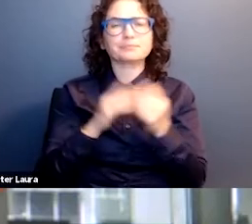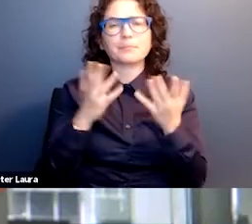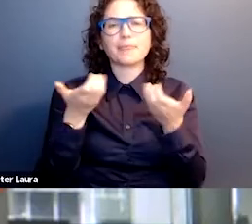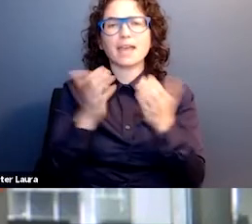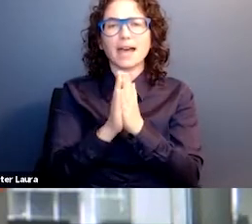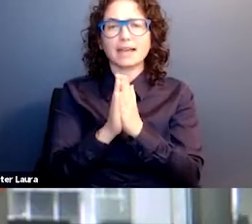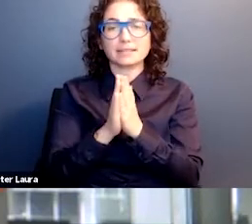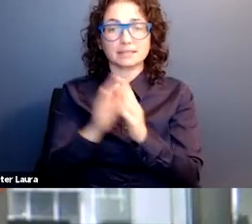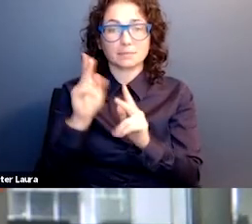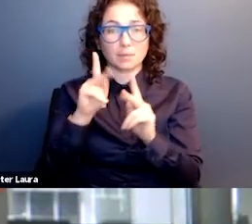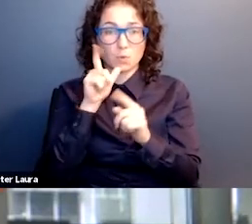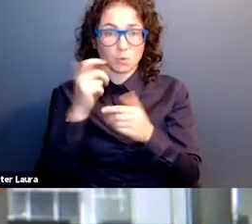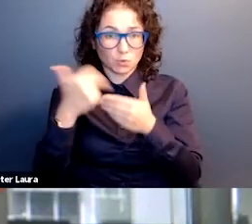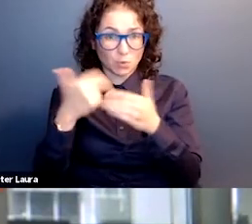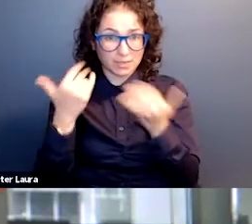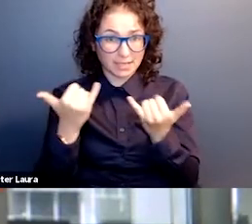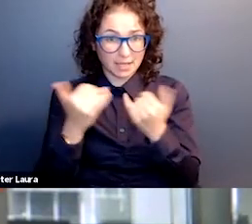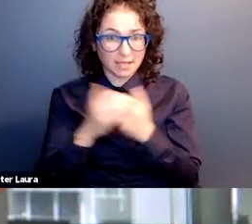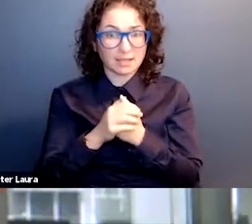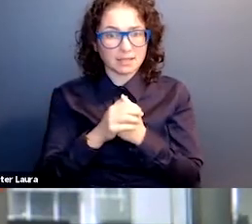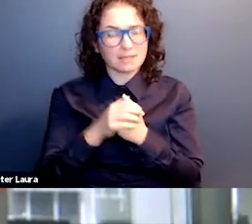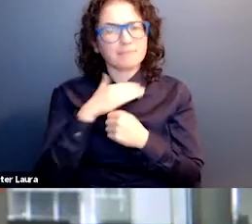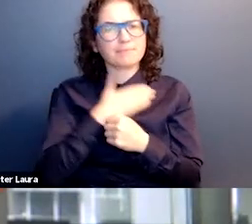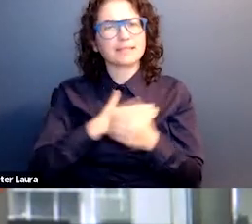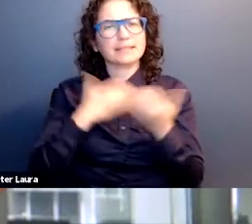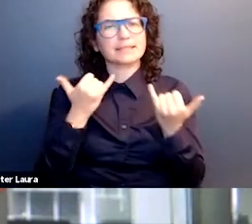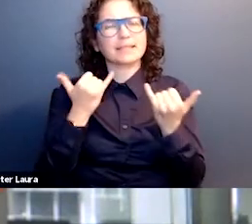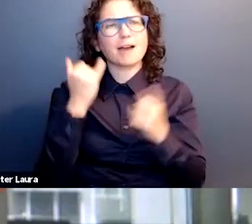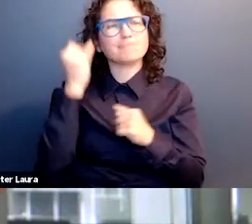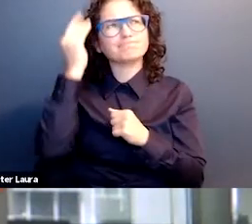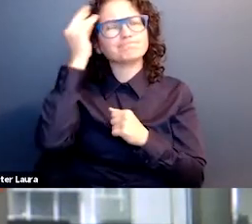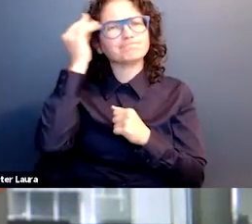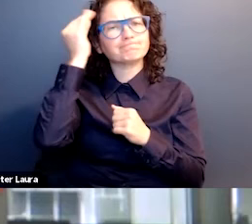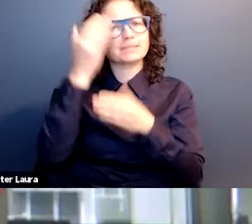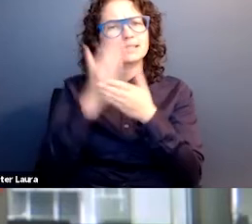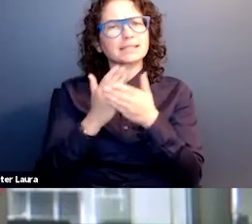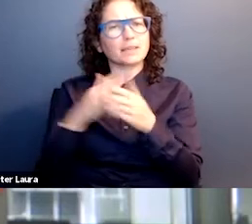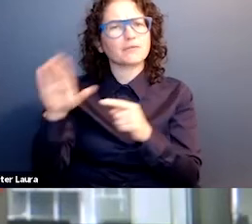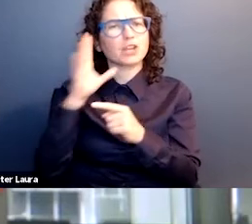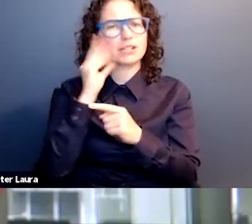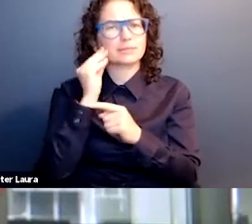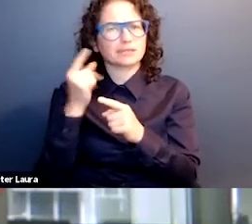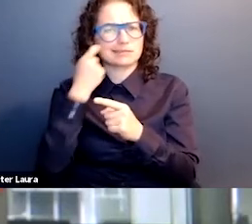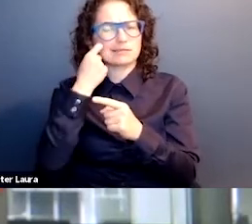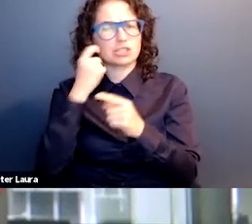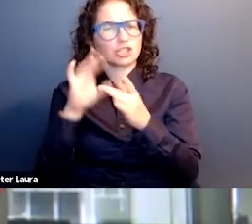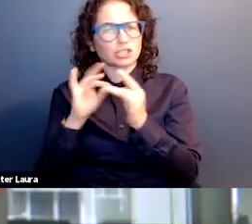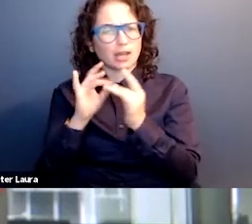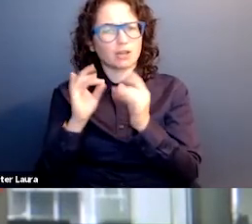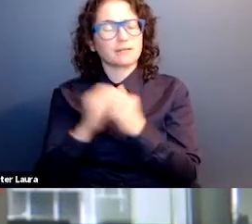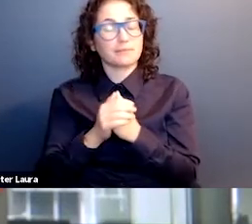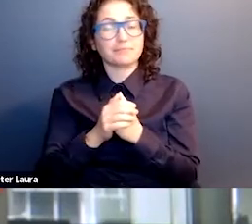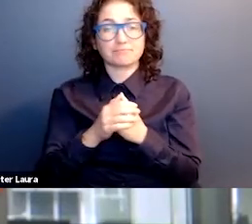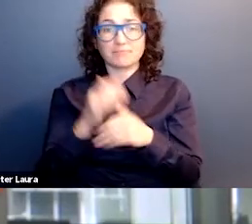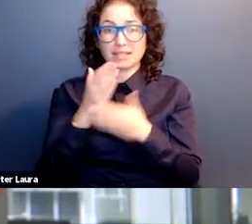everyone joining us today to reflect on some of the experiences shared by our presenters and some of your